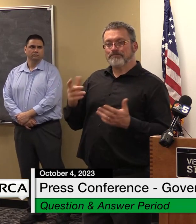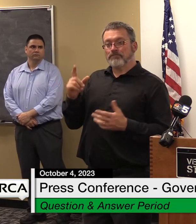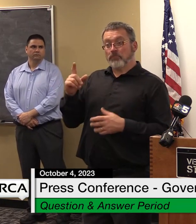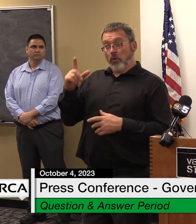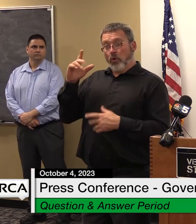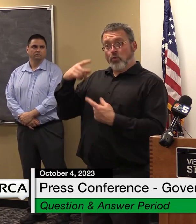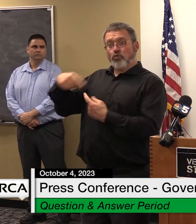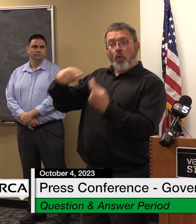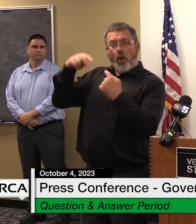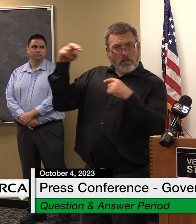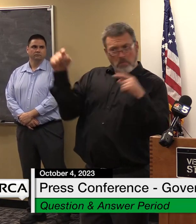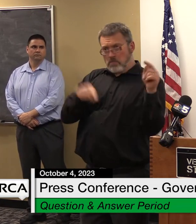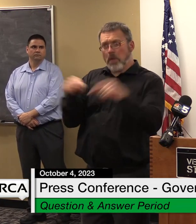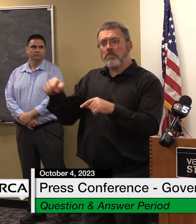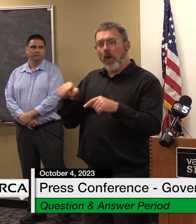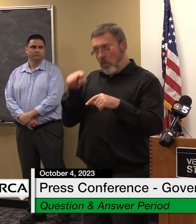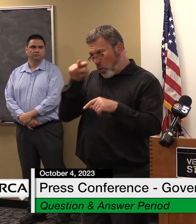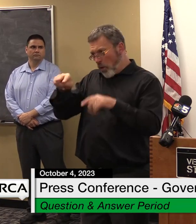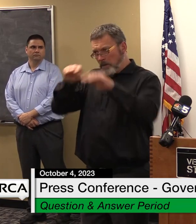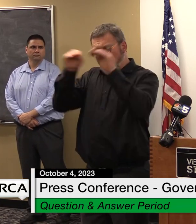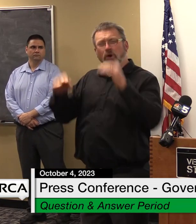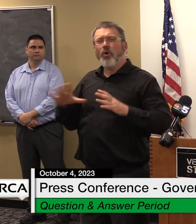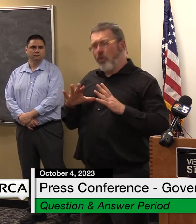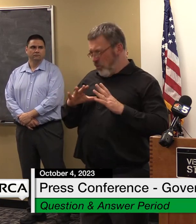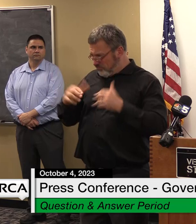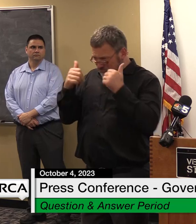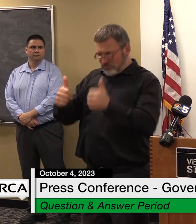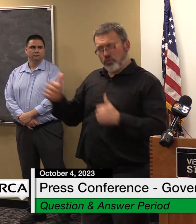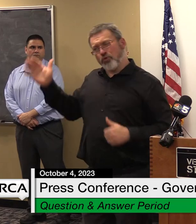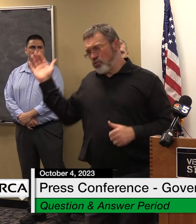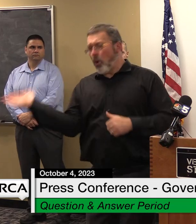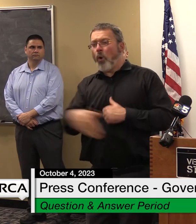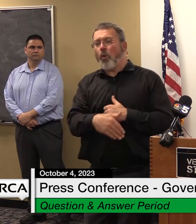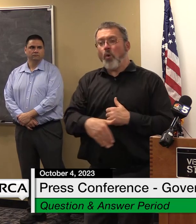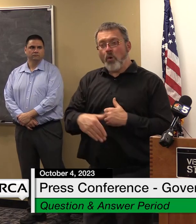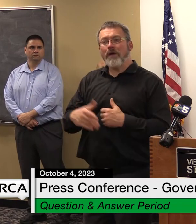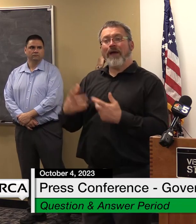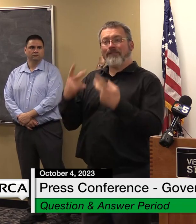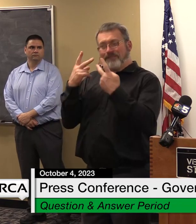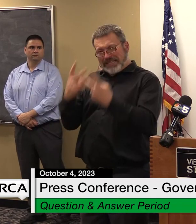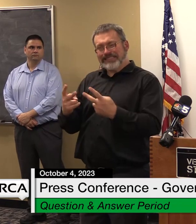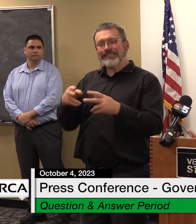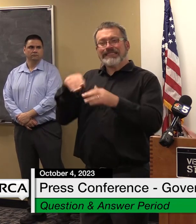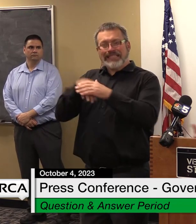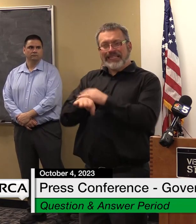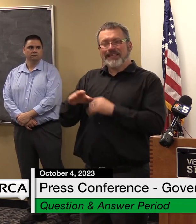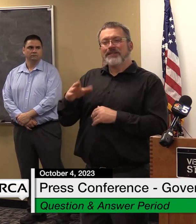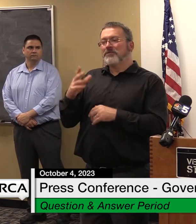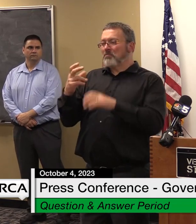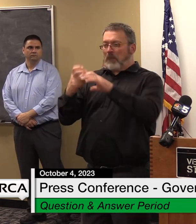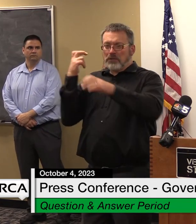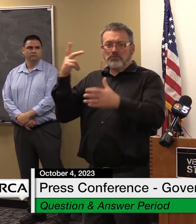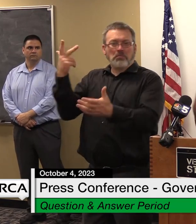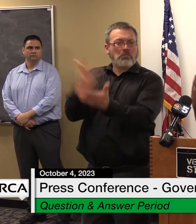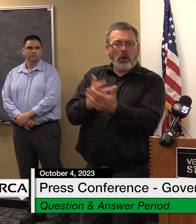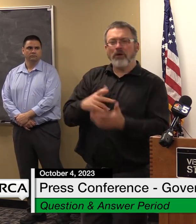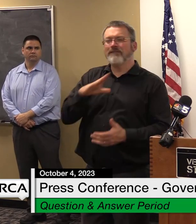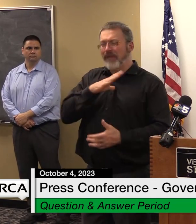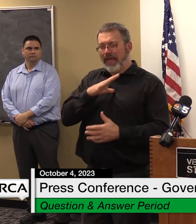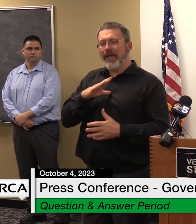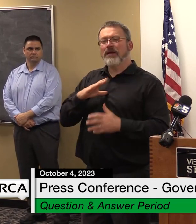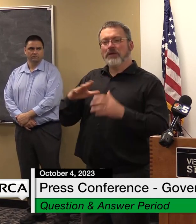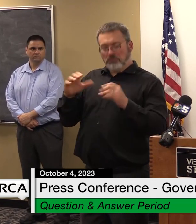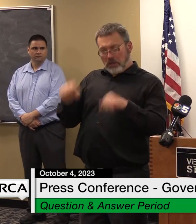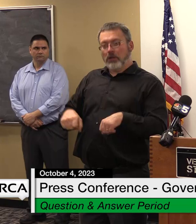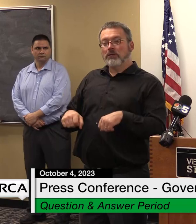up so that people that do come and visit, bus tours and so forth, have a place to go along with